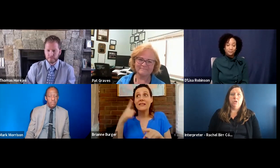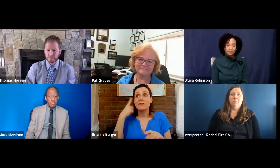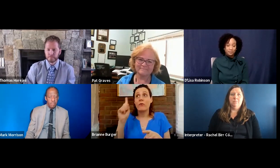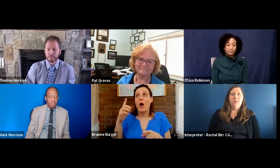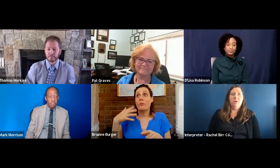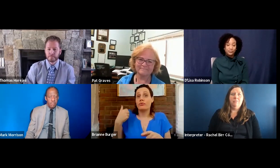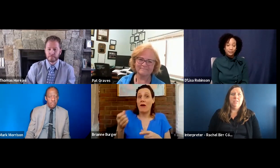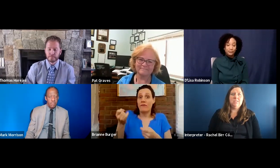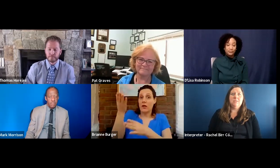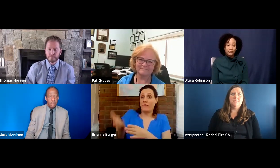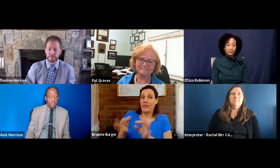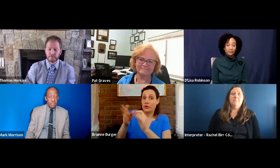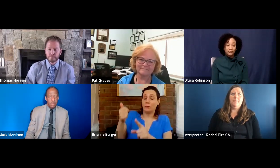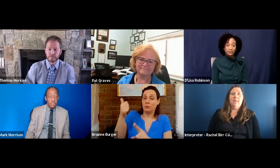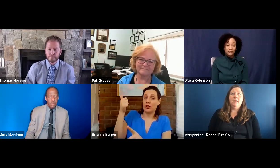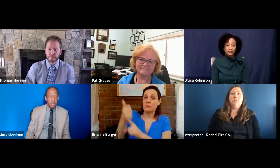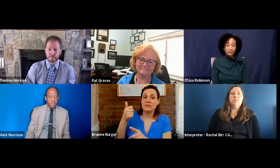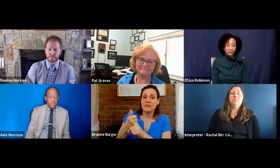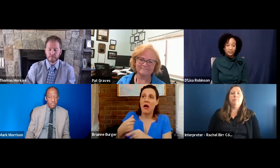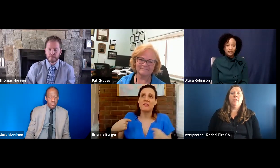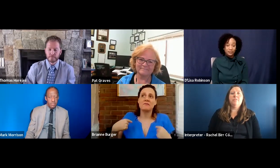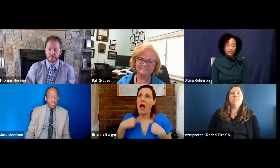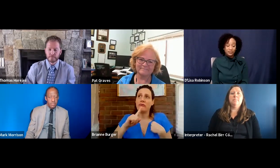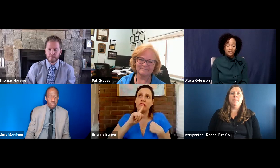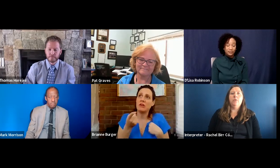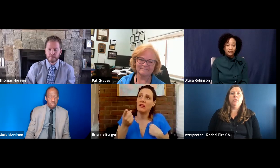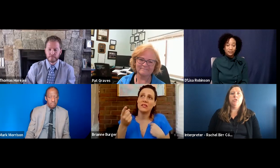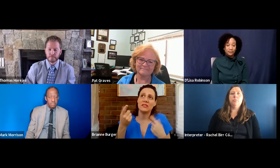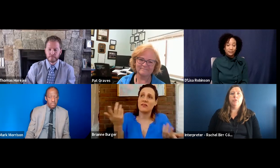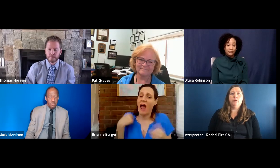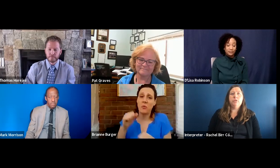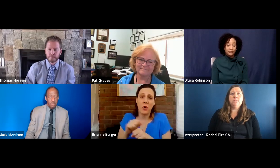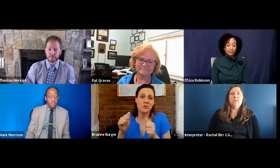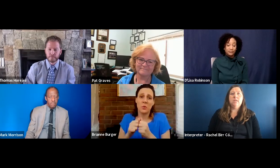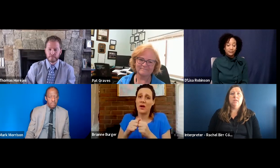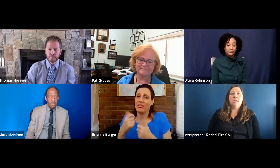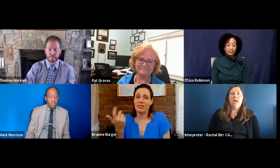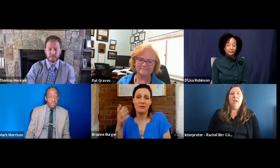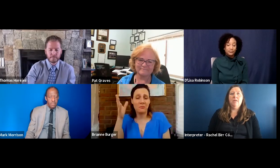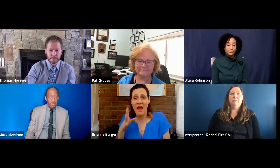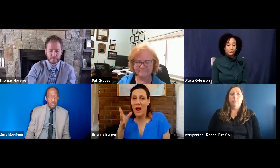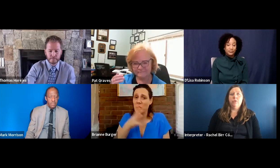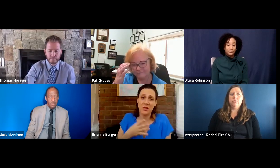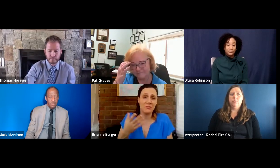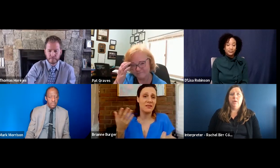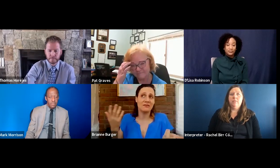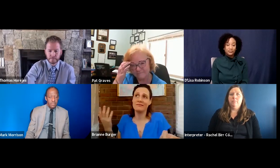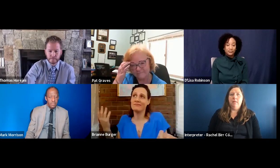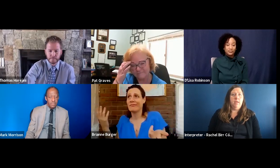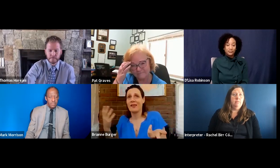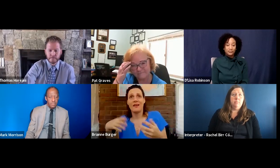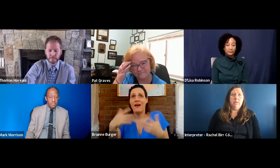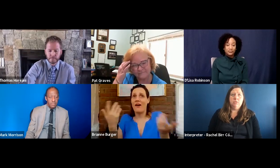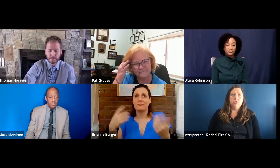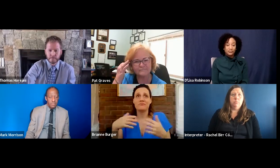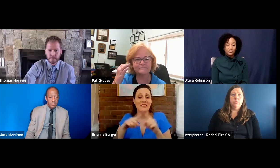better job in my office. In terms of preferences about interpreters, I have worked with male